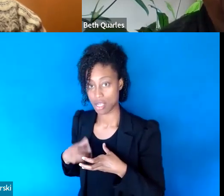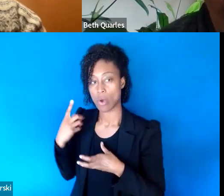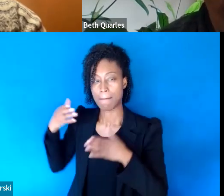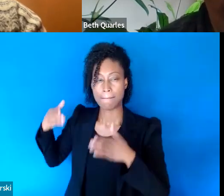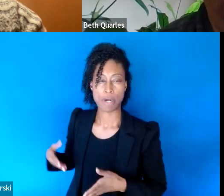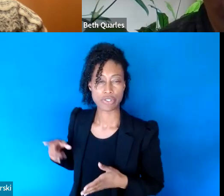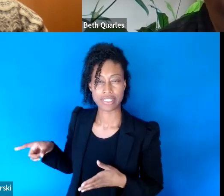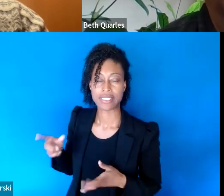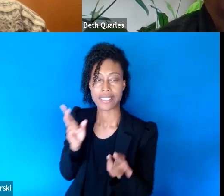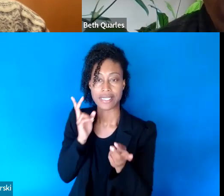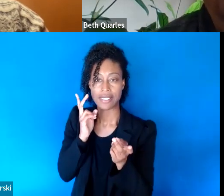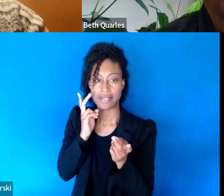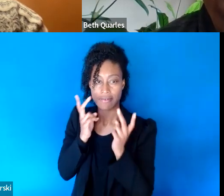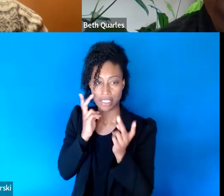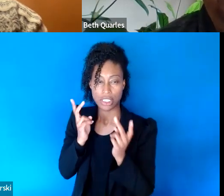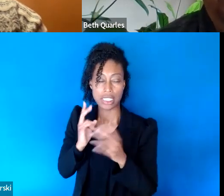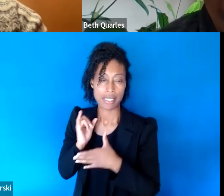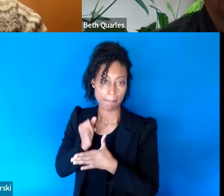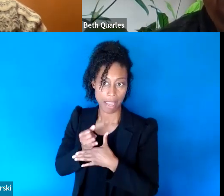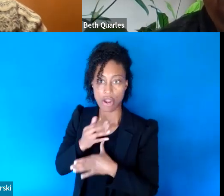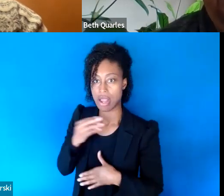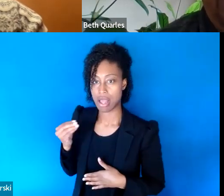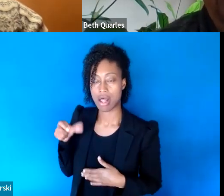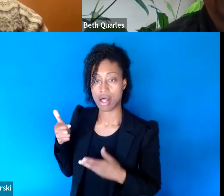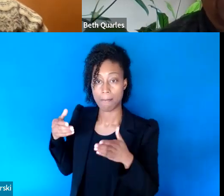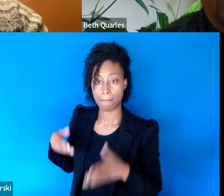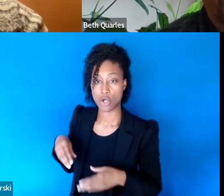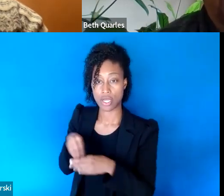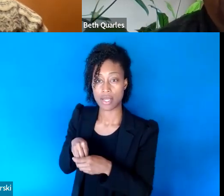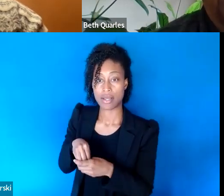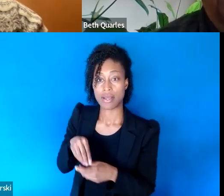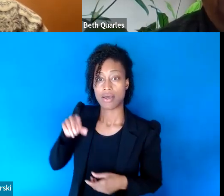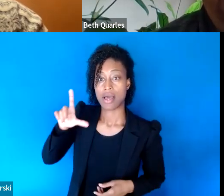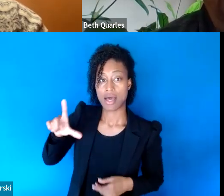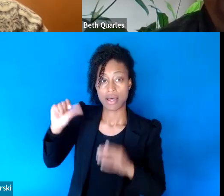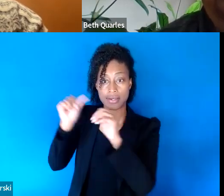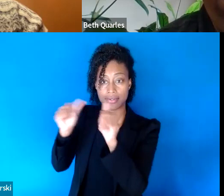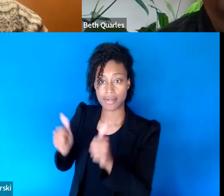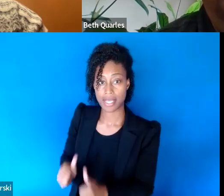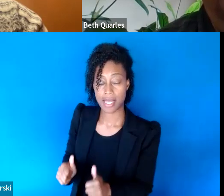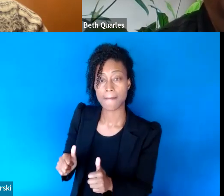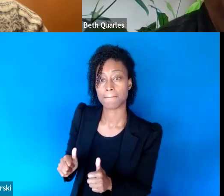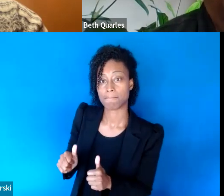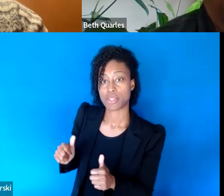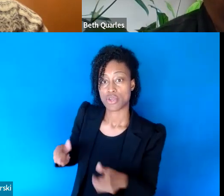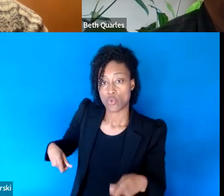that was visually impaired, one person that was in an L-shaped wheelchair, because